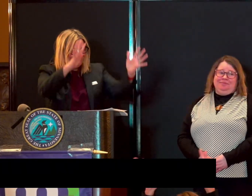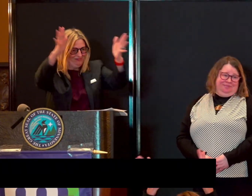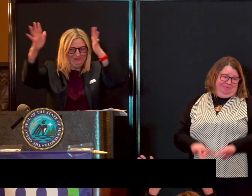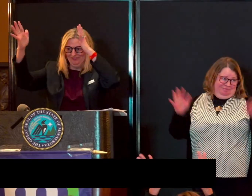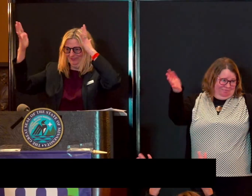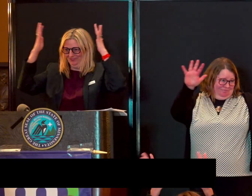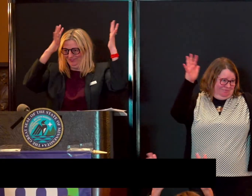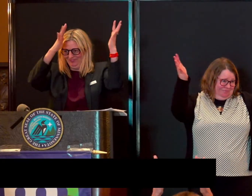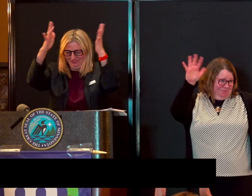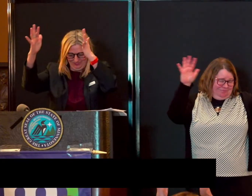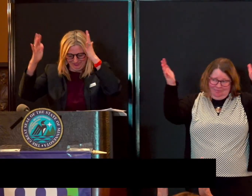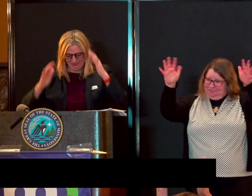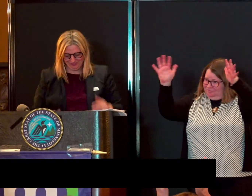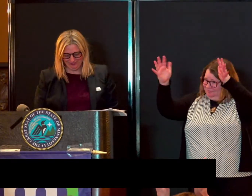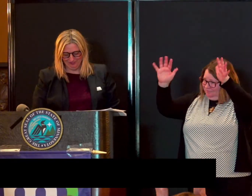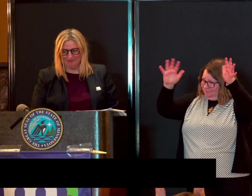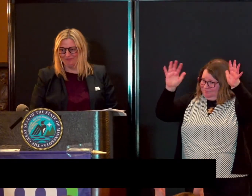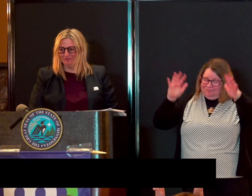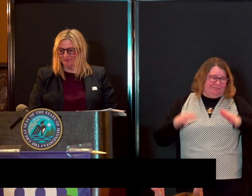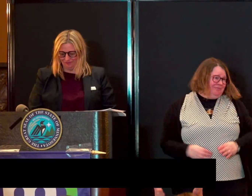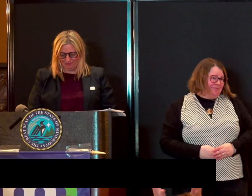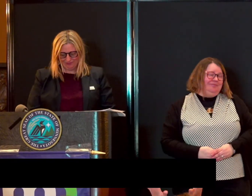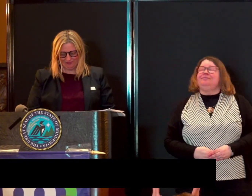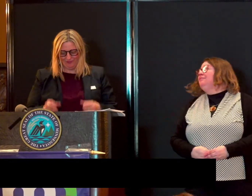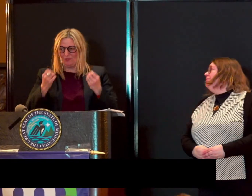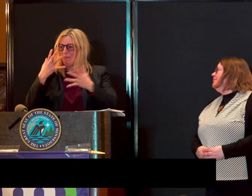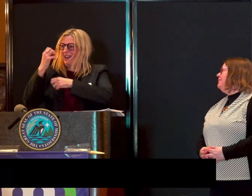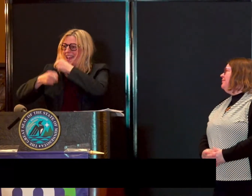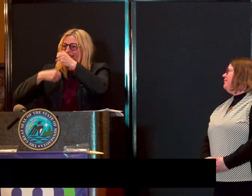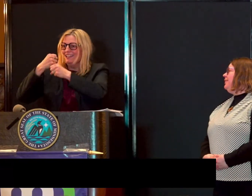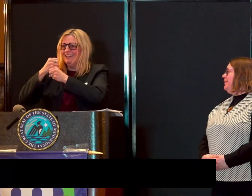to everyone. Fantastic.